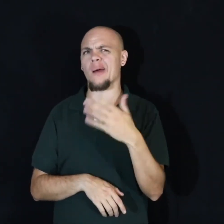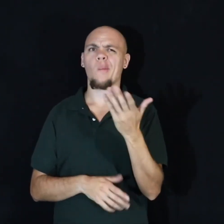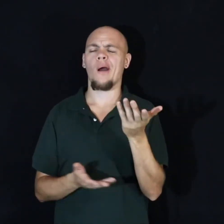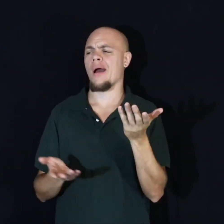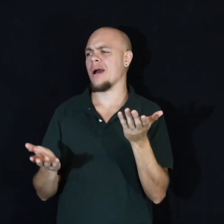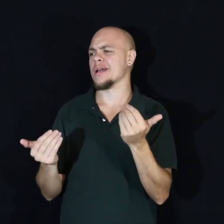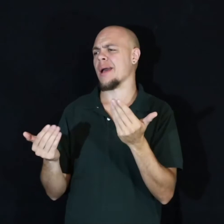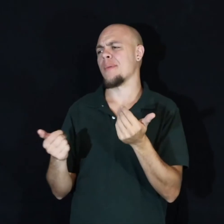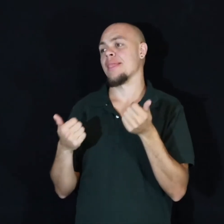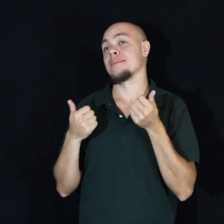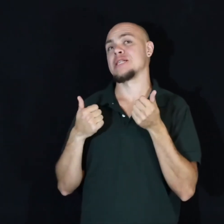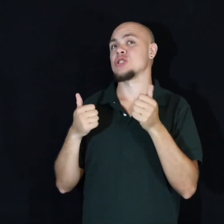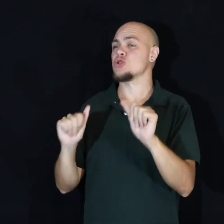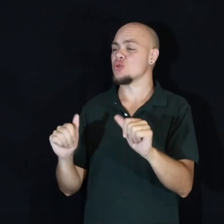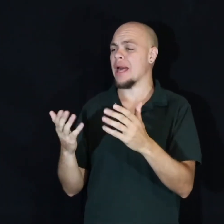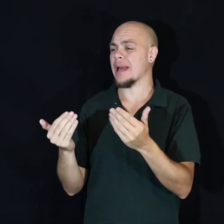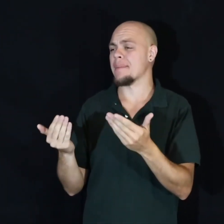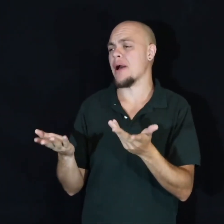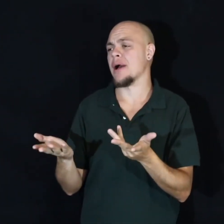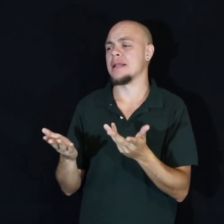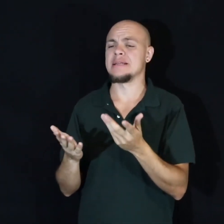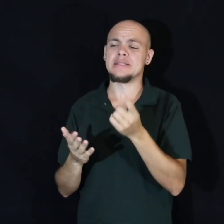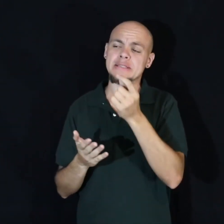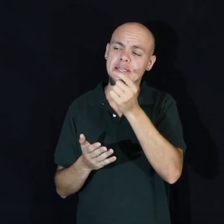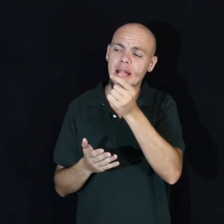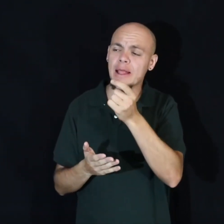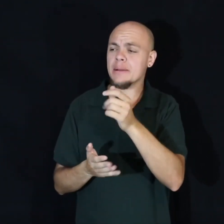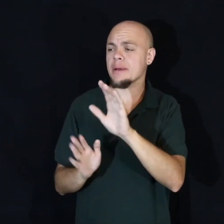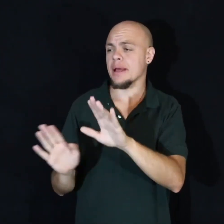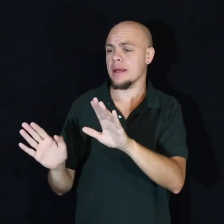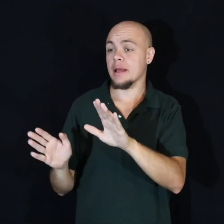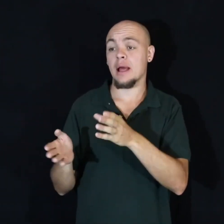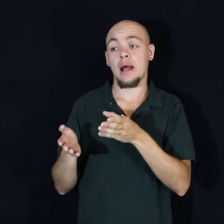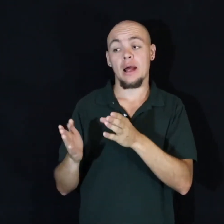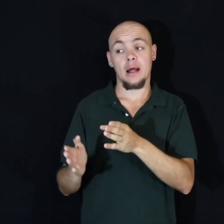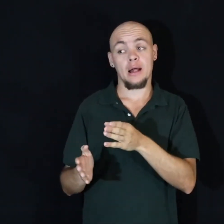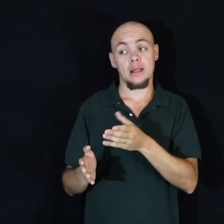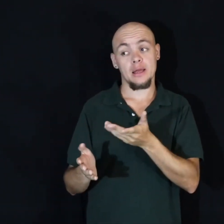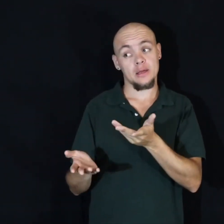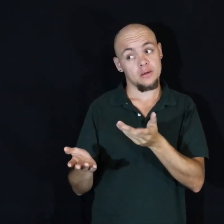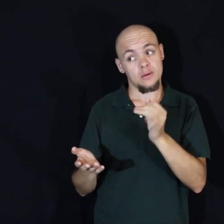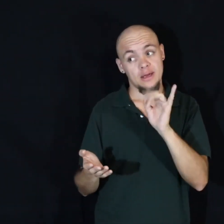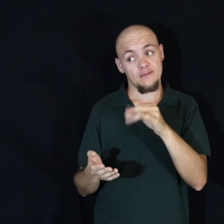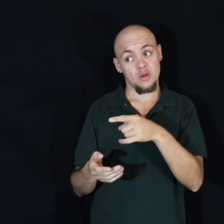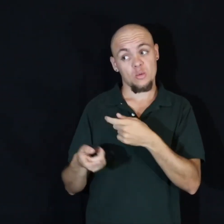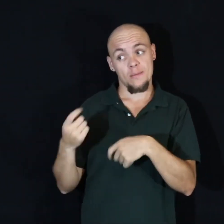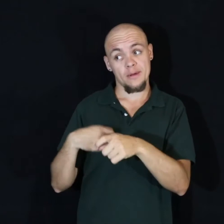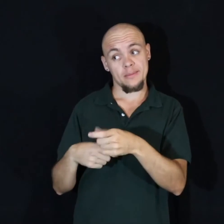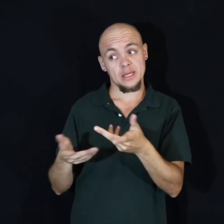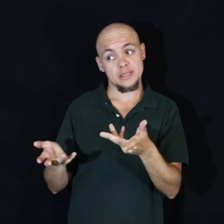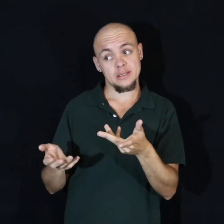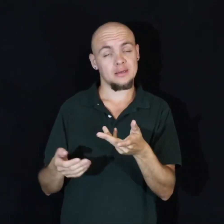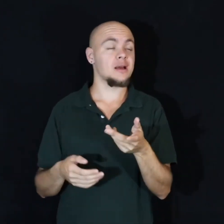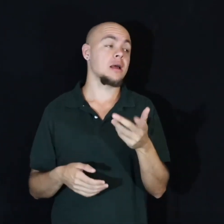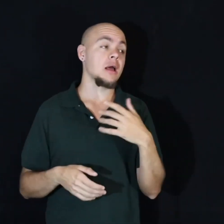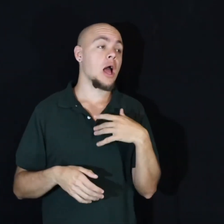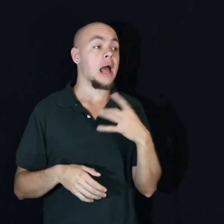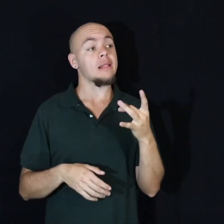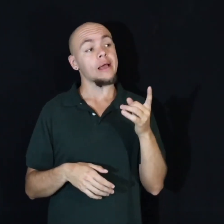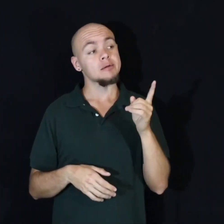just try. Only just a little. I'd let you if you was me, Tom." Ben, I'd like to, honest Injun, but Aunt